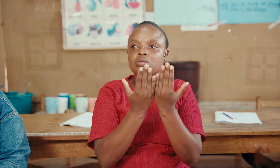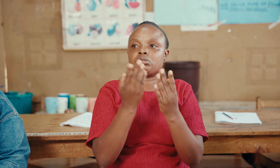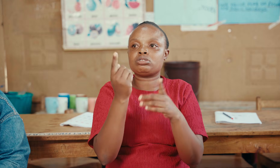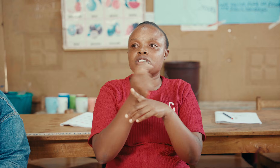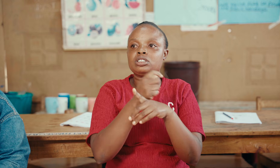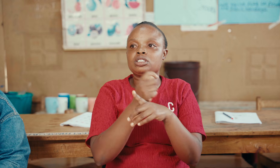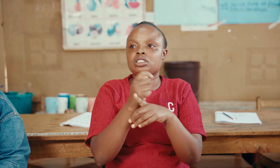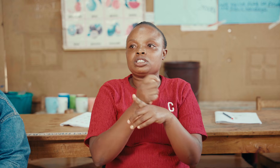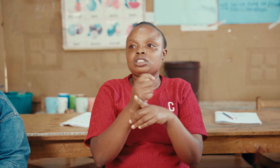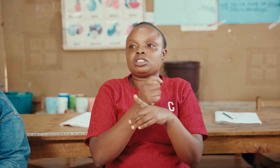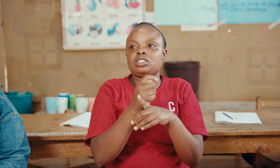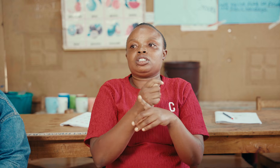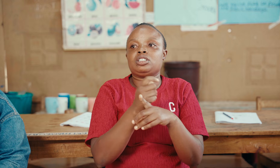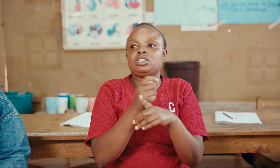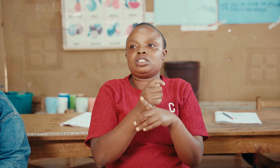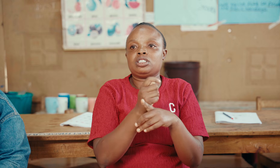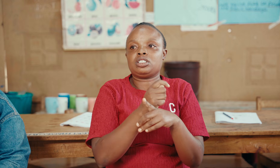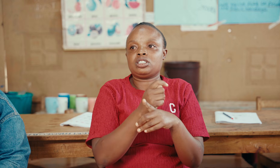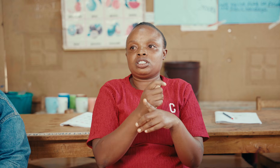also I have been trained by eKitabu,